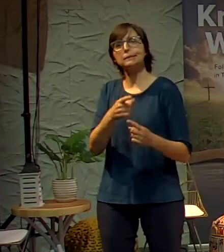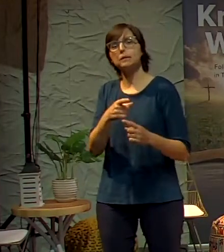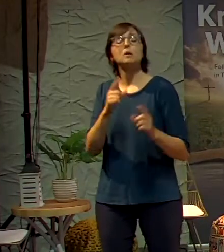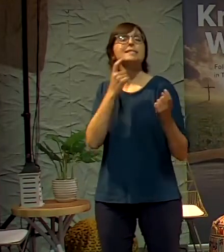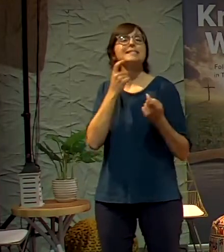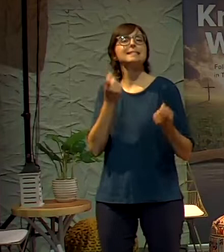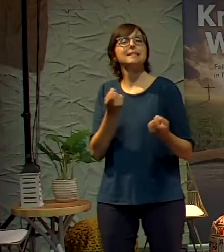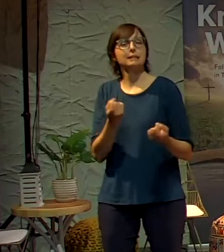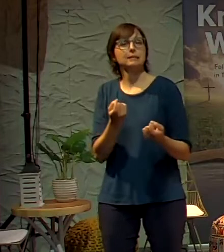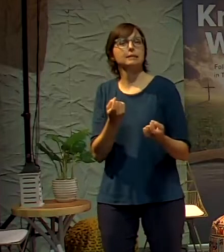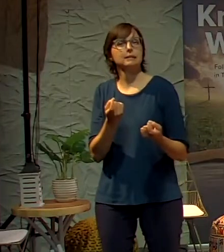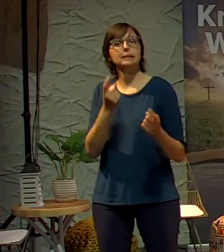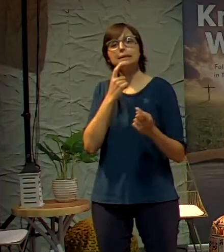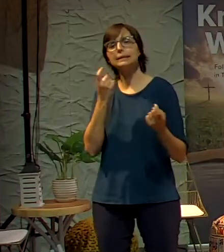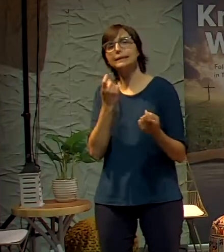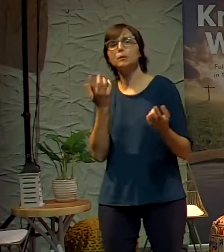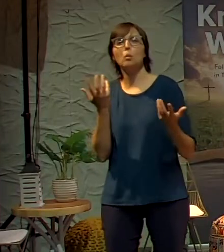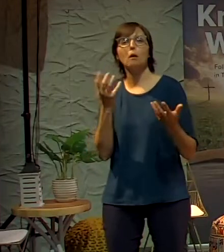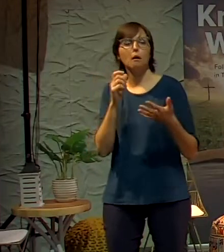is. We'll come up with a list.